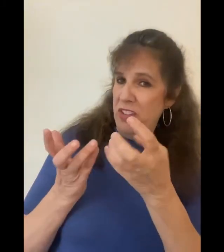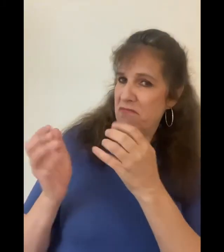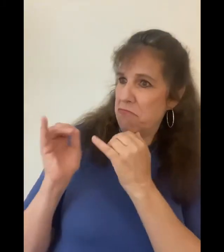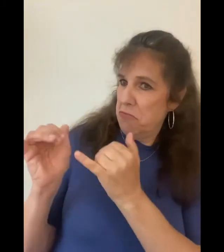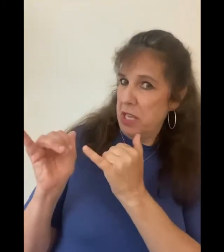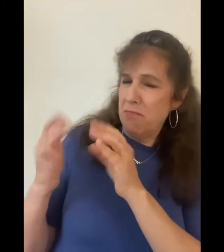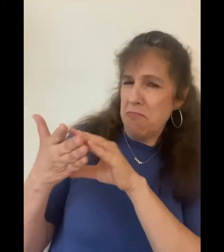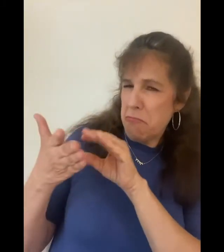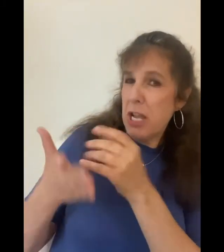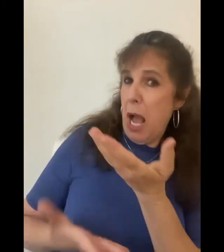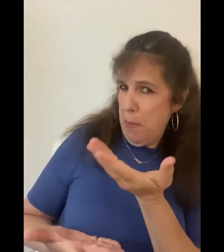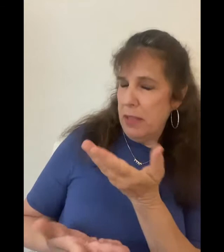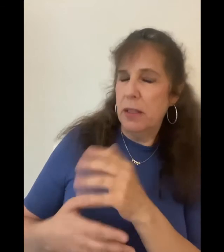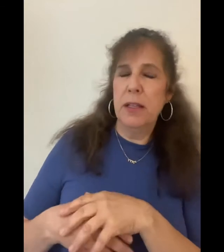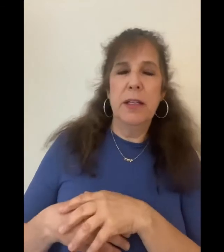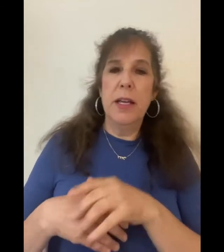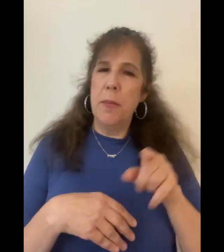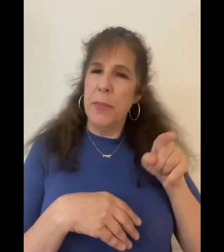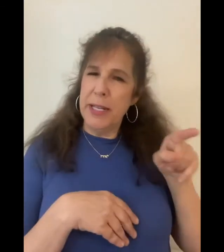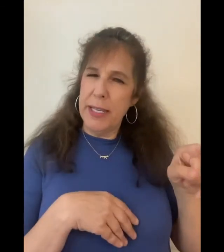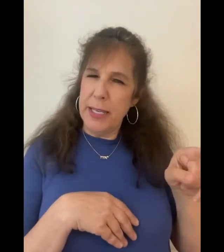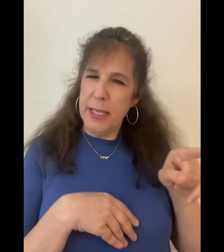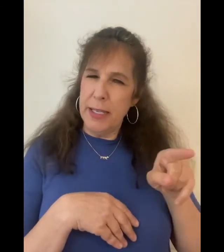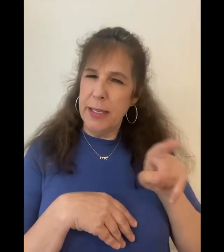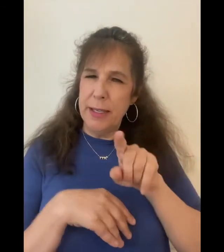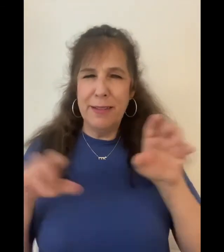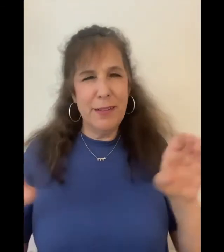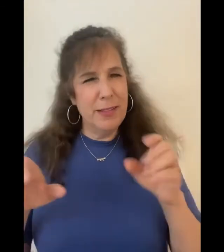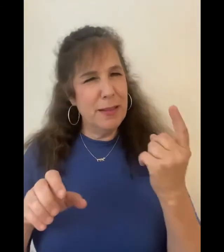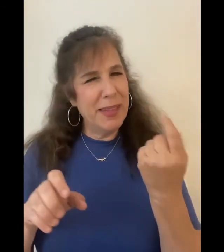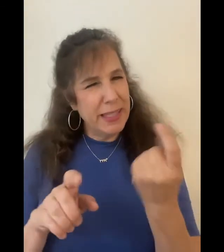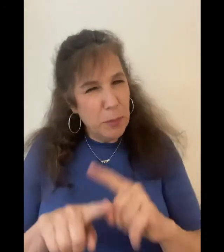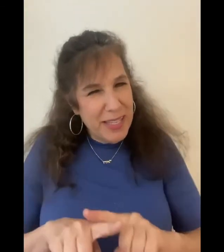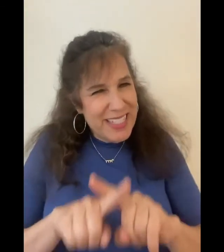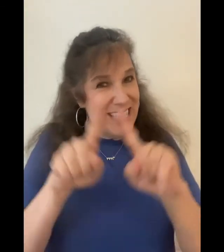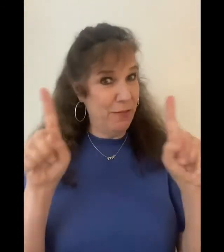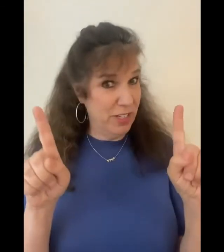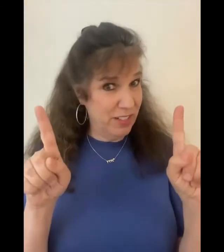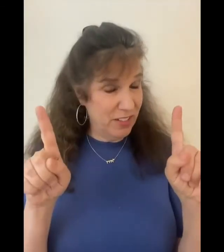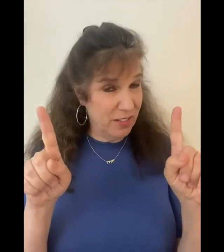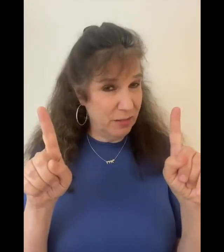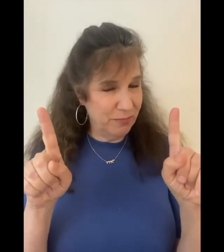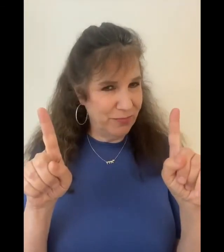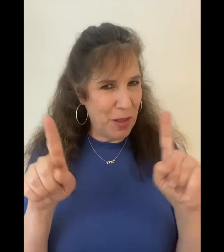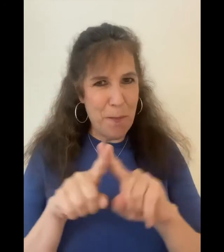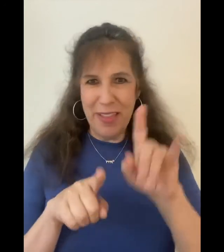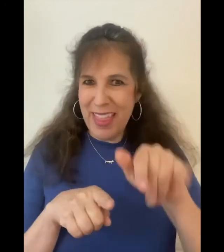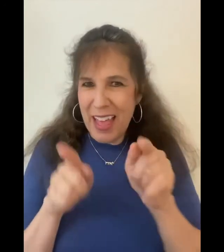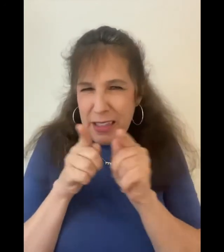but what he did was just one bit of a difference from the wording of the pasuk, of the verse, which probably made the whole world of a